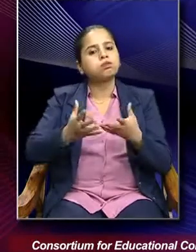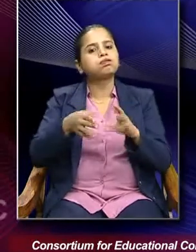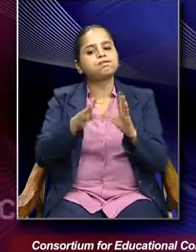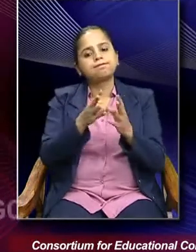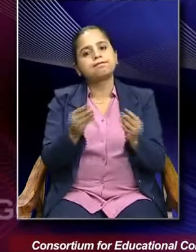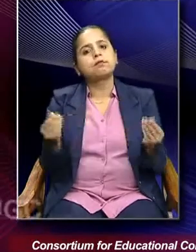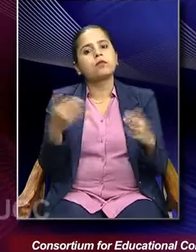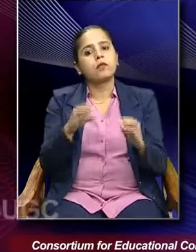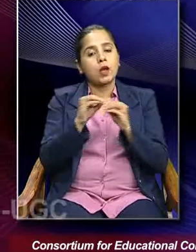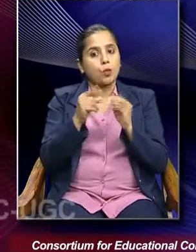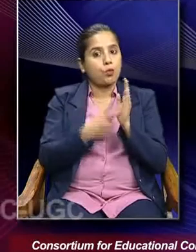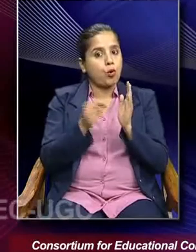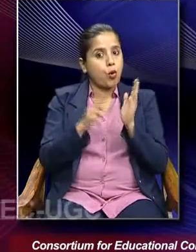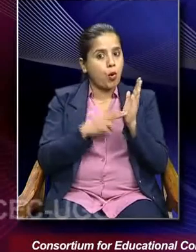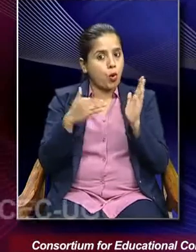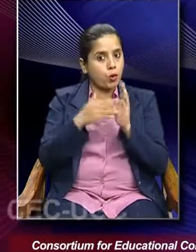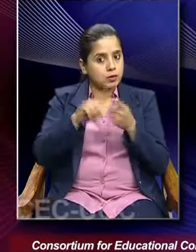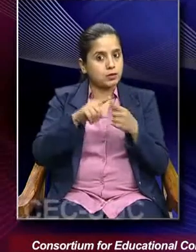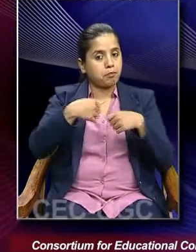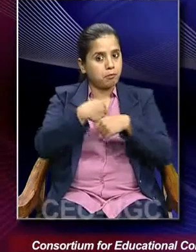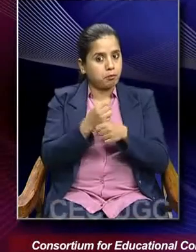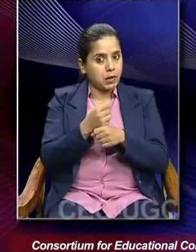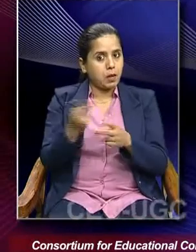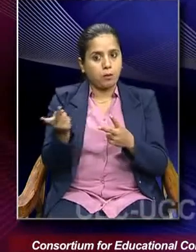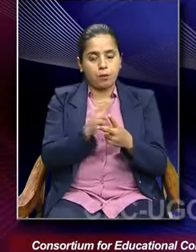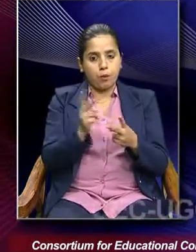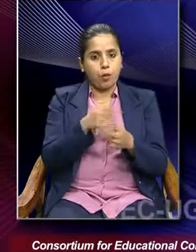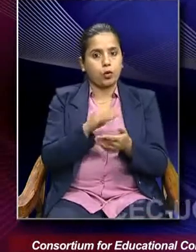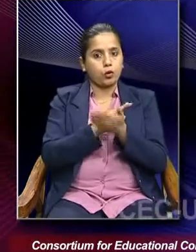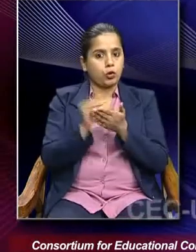The bronze casting included both